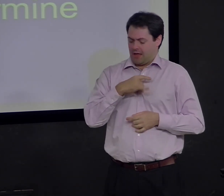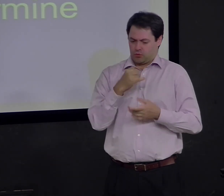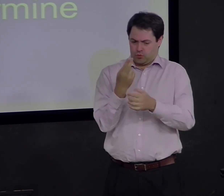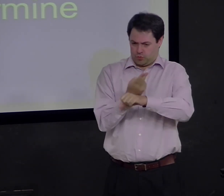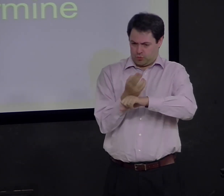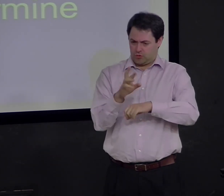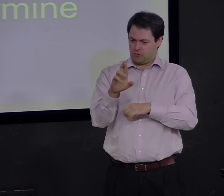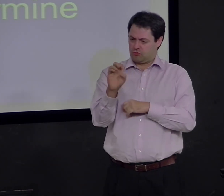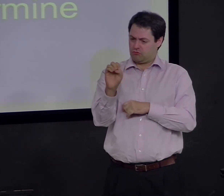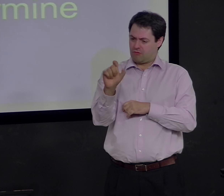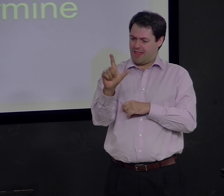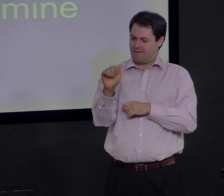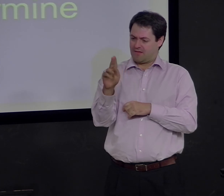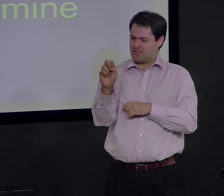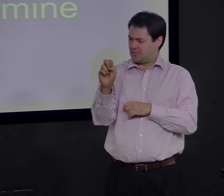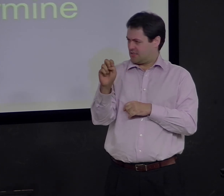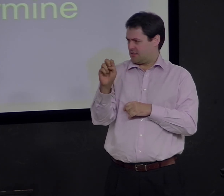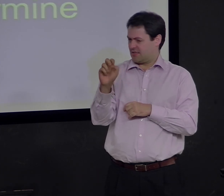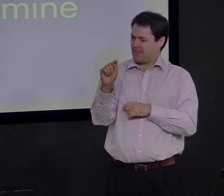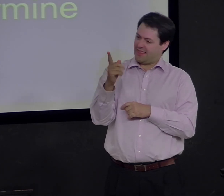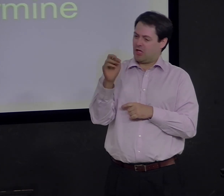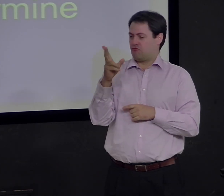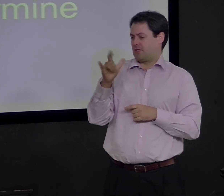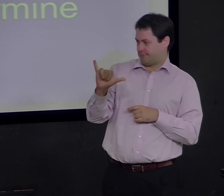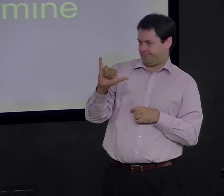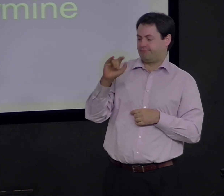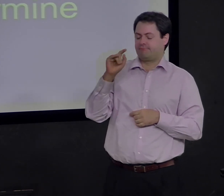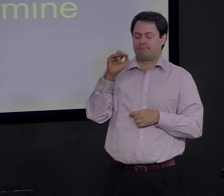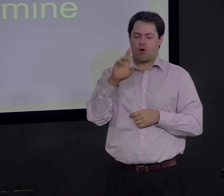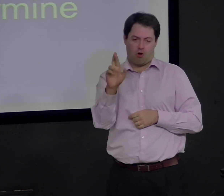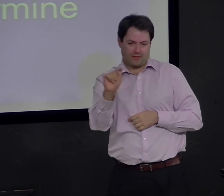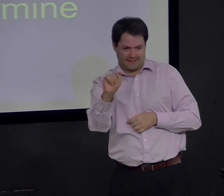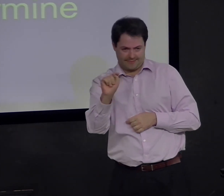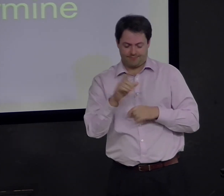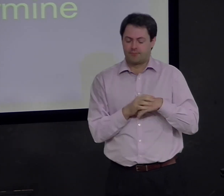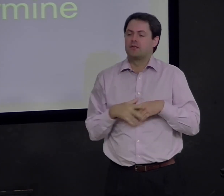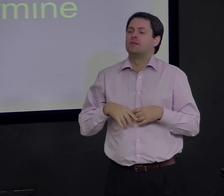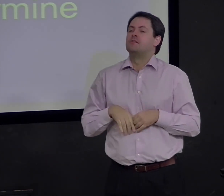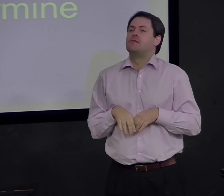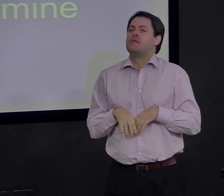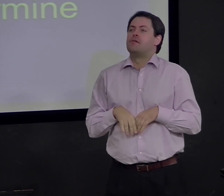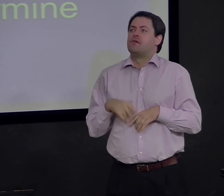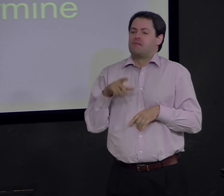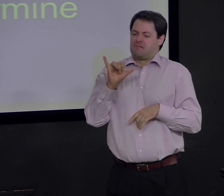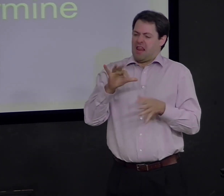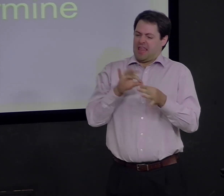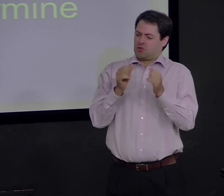One theoretical framework I like to use is the relative theory, or RT.